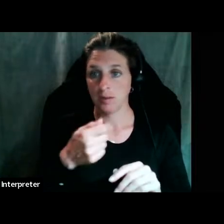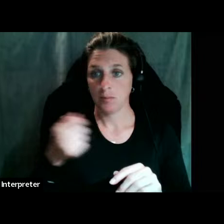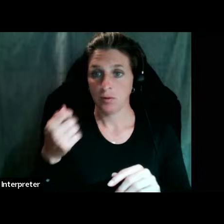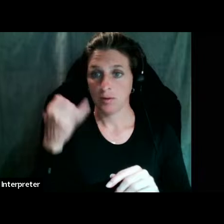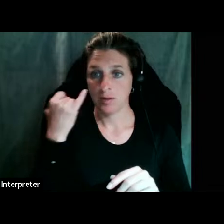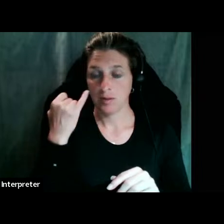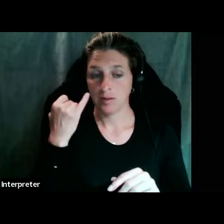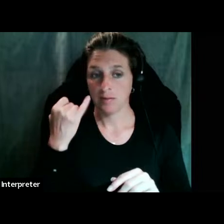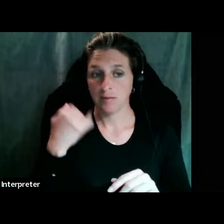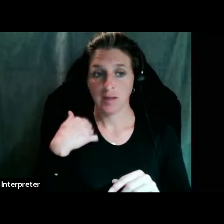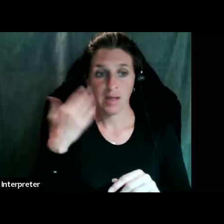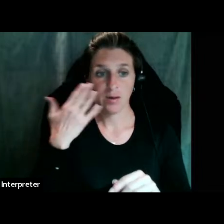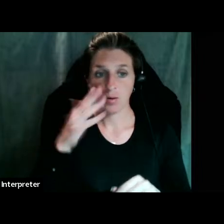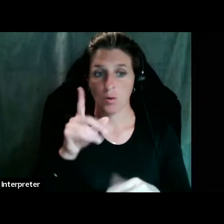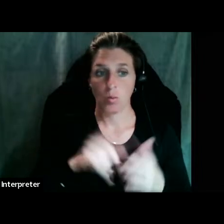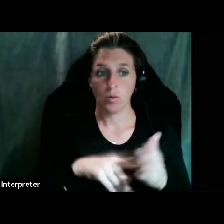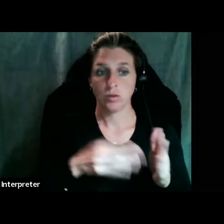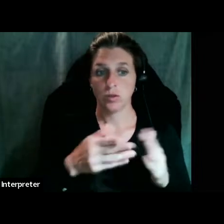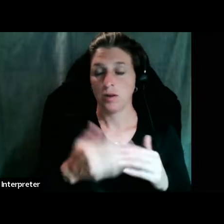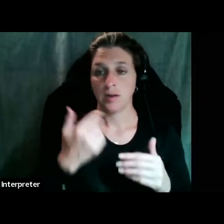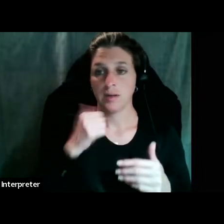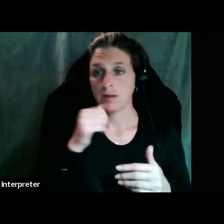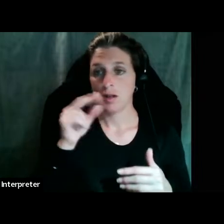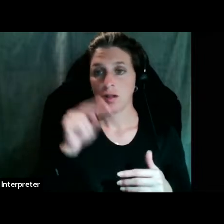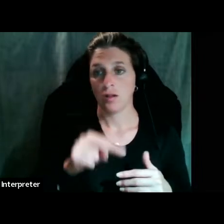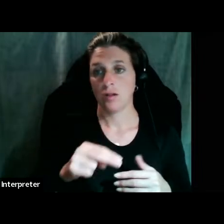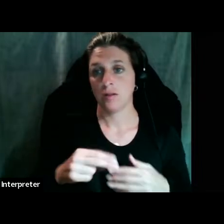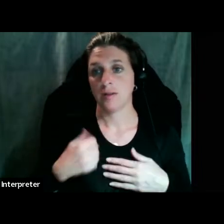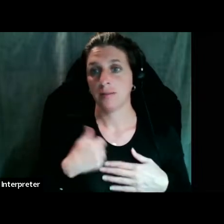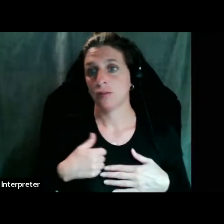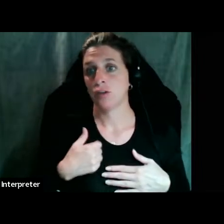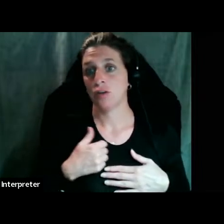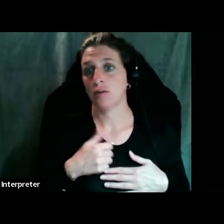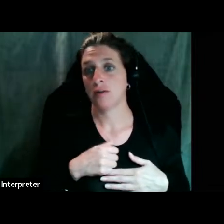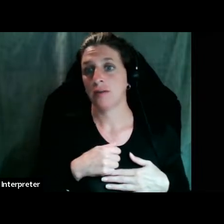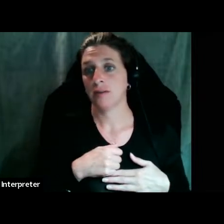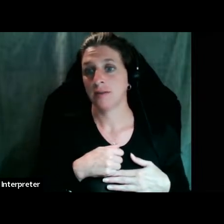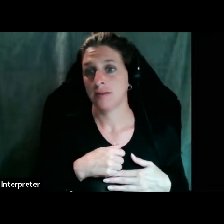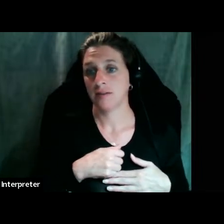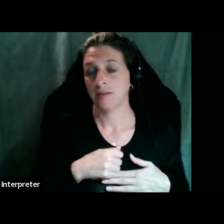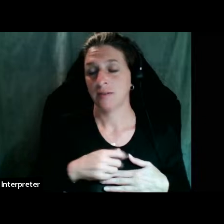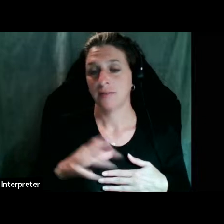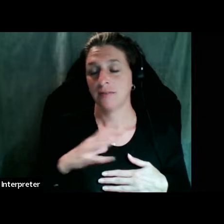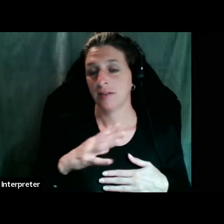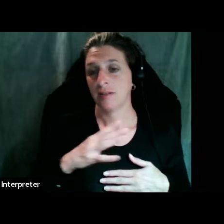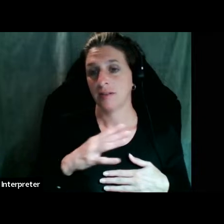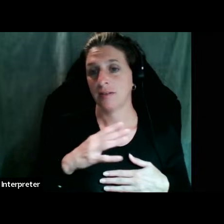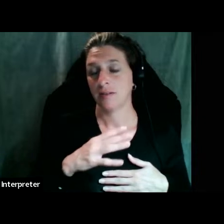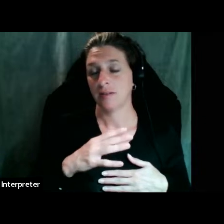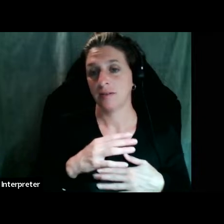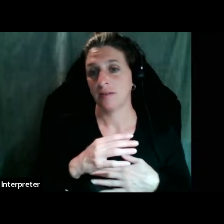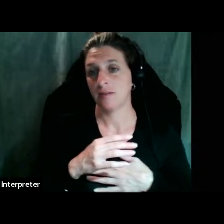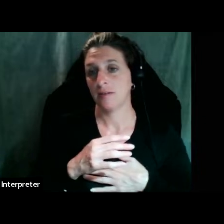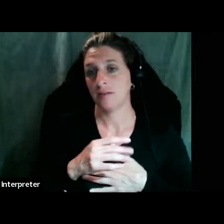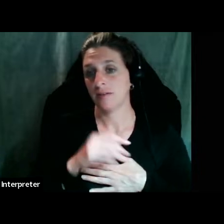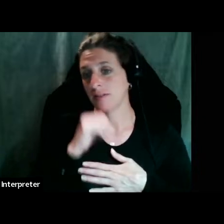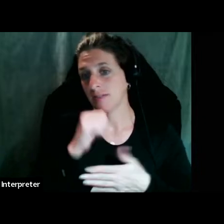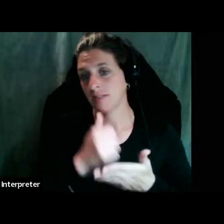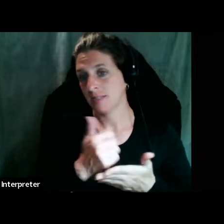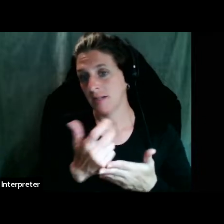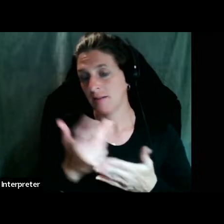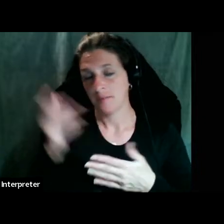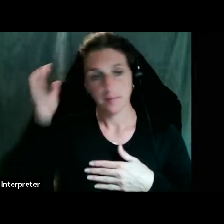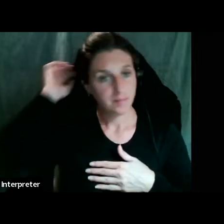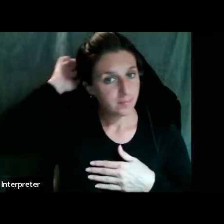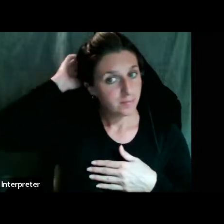because I don't know what's on it. I did not look at this part. I'm sorry. I did a No, lot of no, it. that's I was a fine. little tired. Yeah, well, you Well, that guys, doesn't help. Is